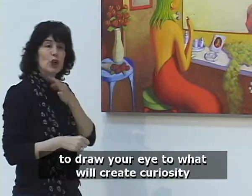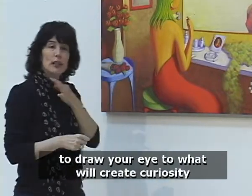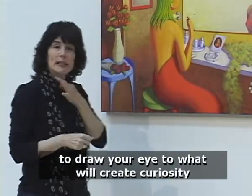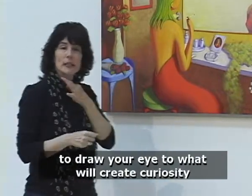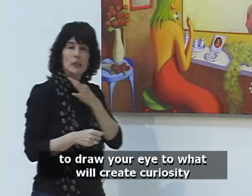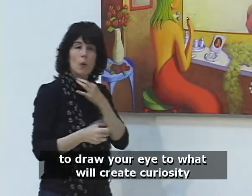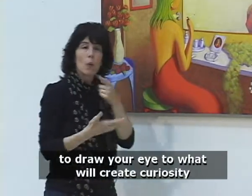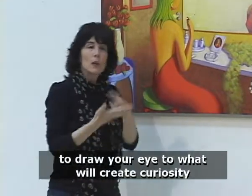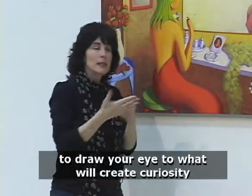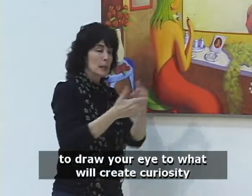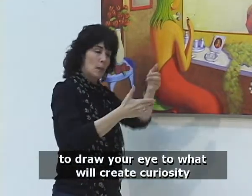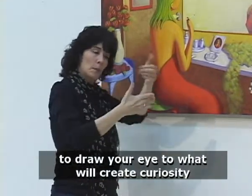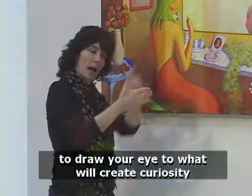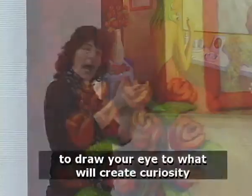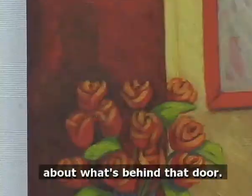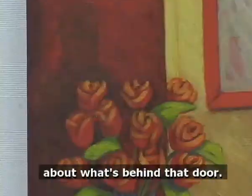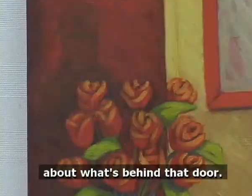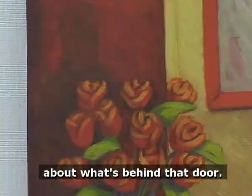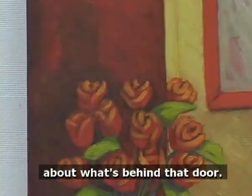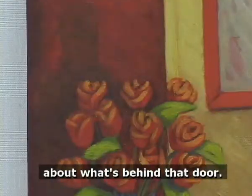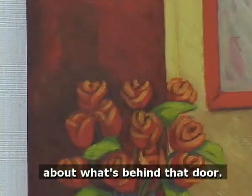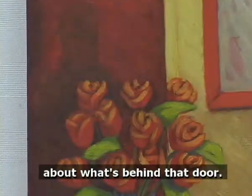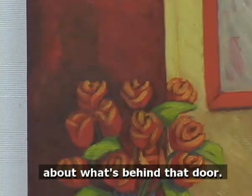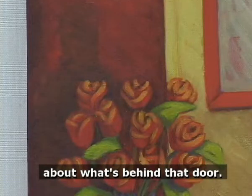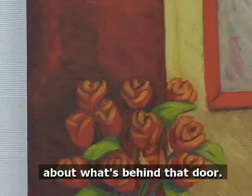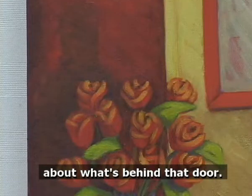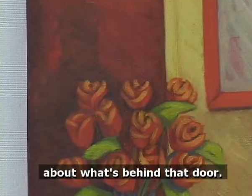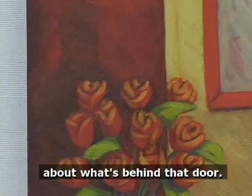what will create curiosity about what's behind that door.